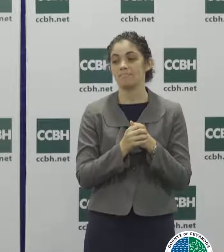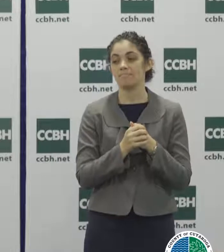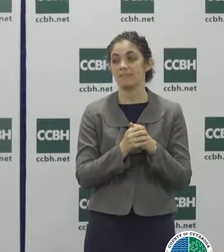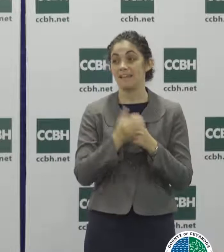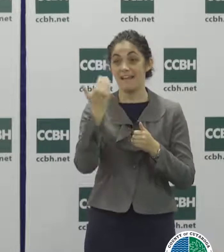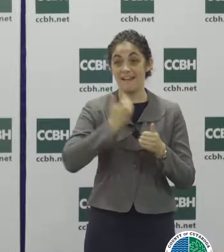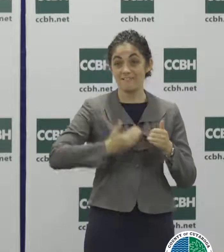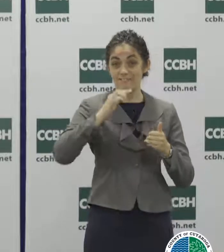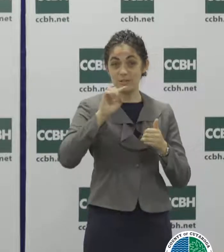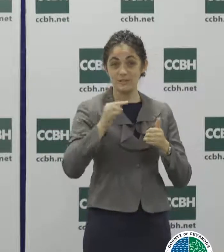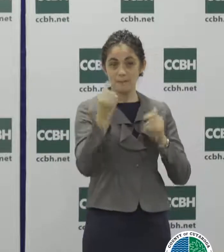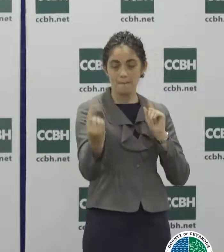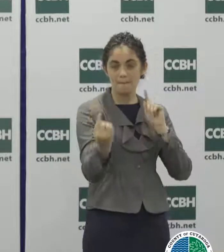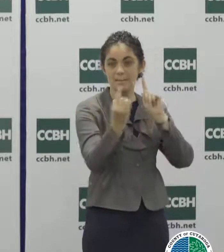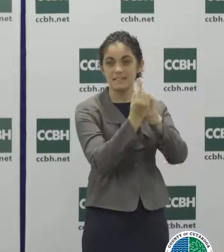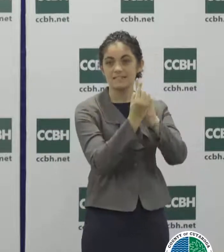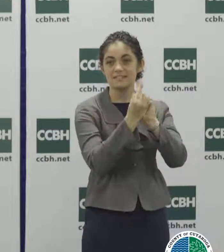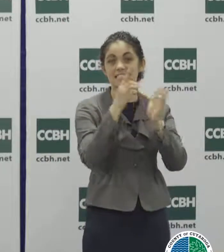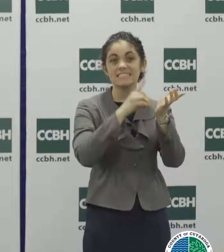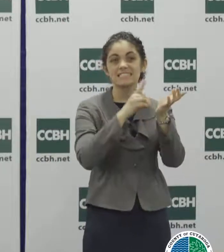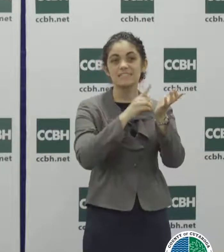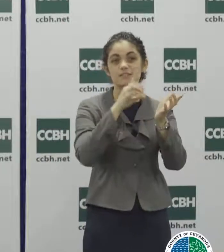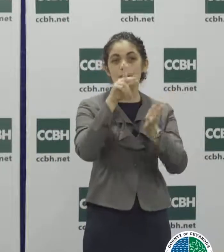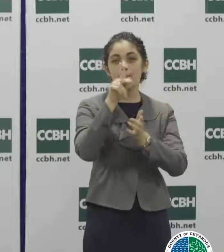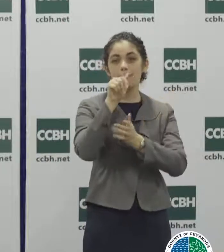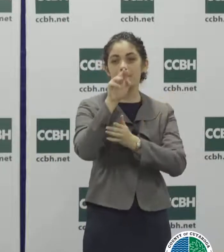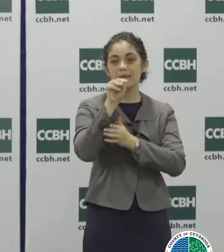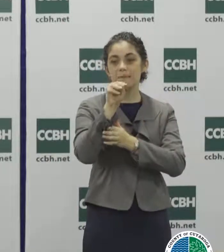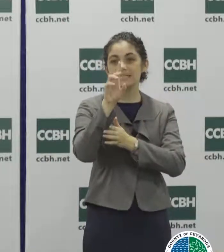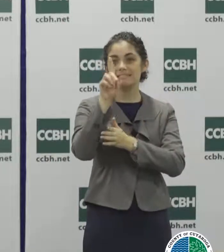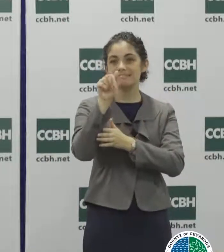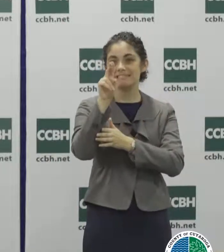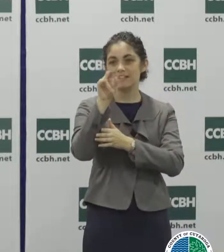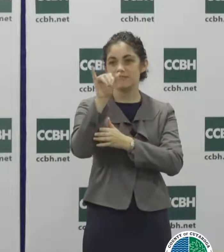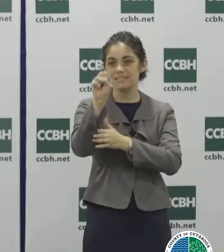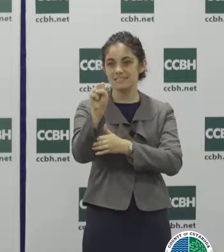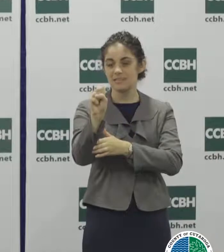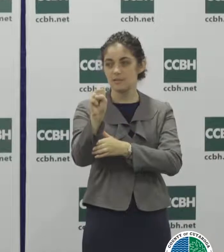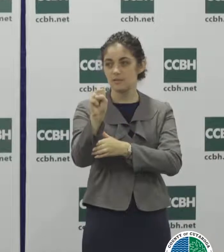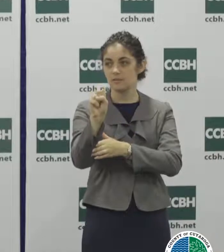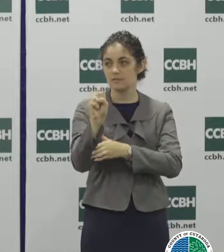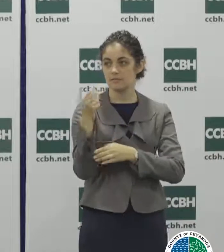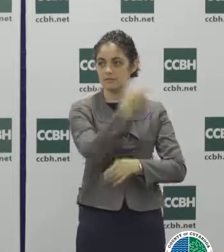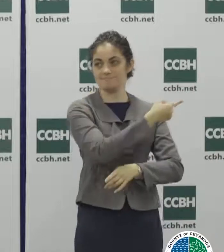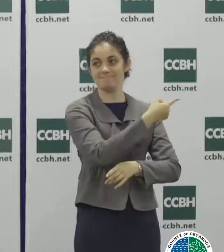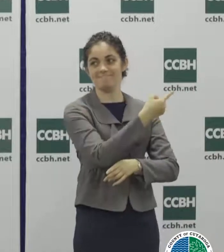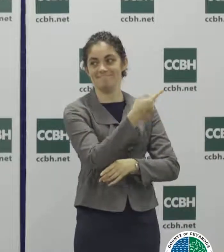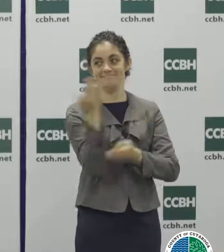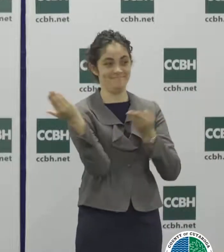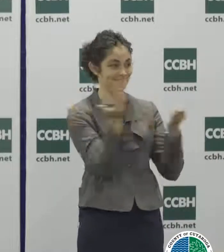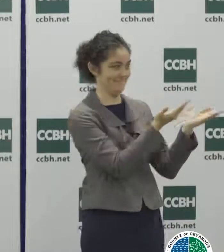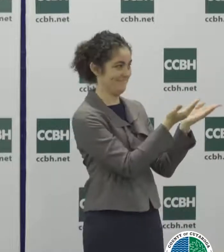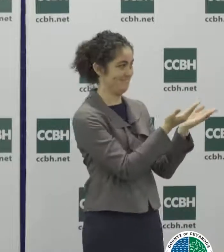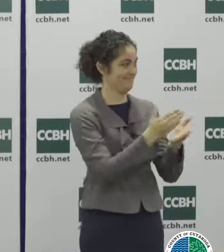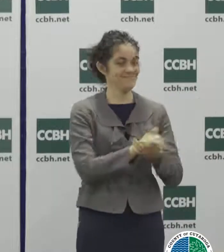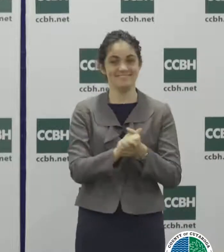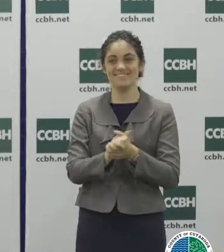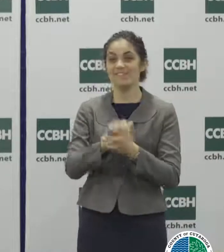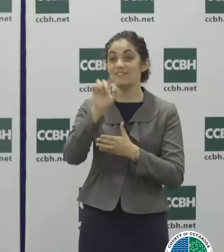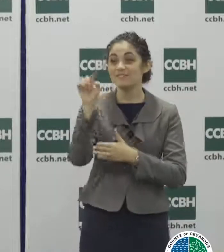I first got to meet Dr. Pam Davis probably when you first, wherever you are, when you first